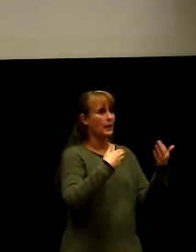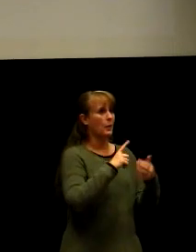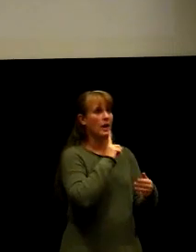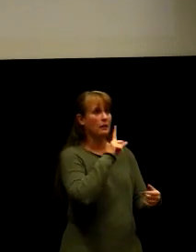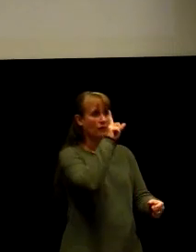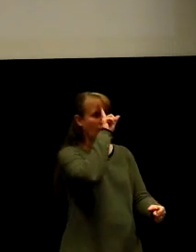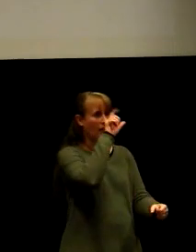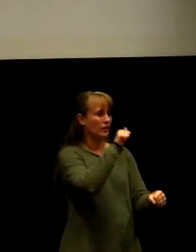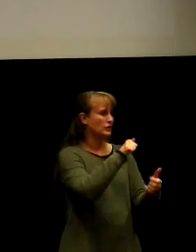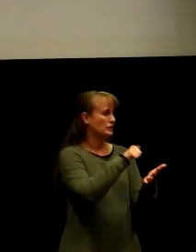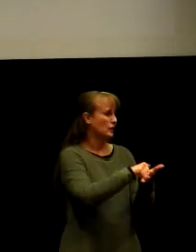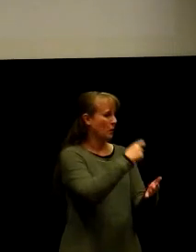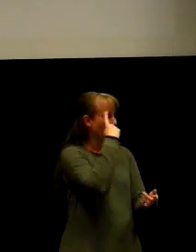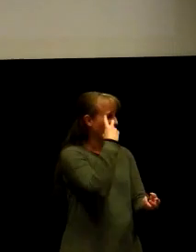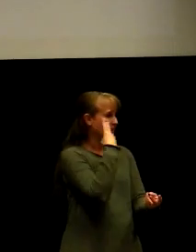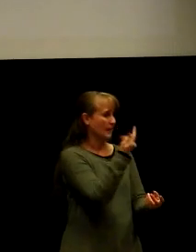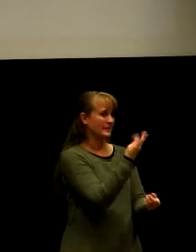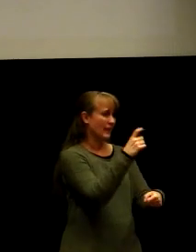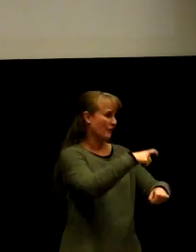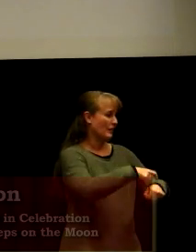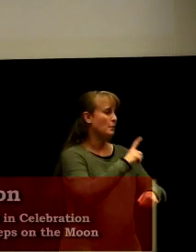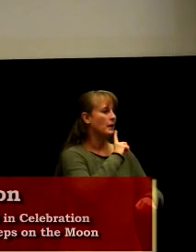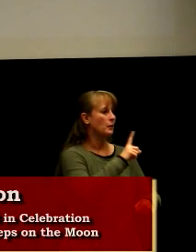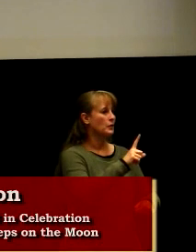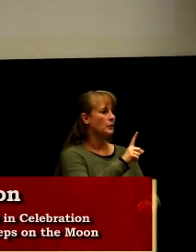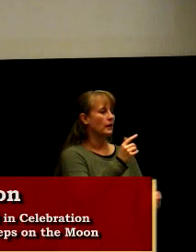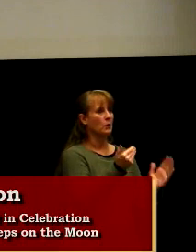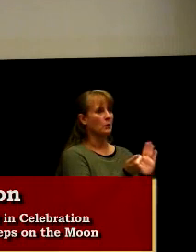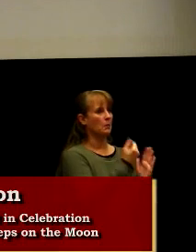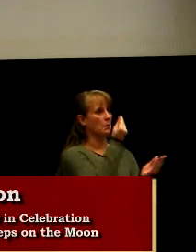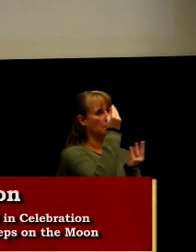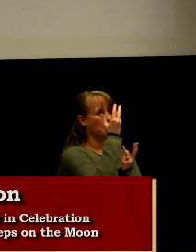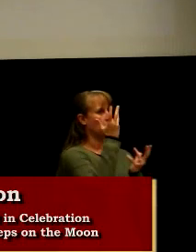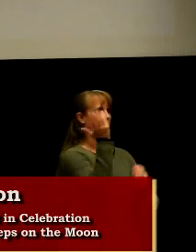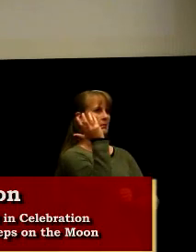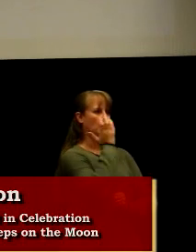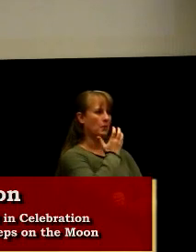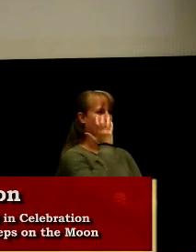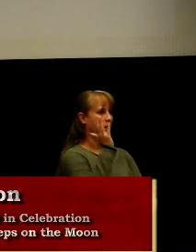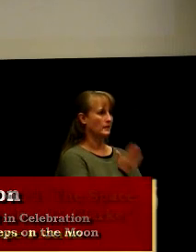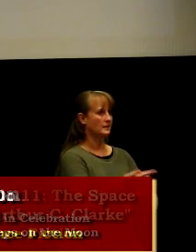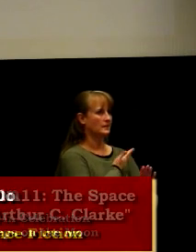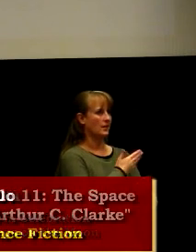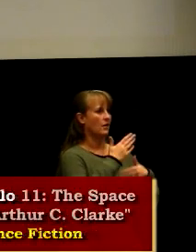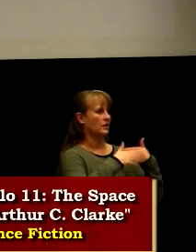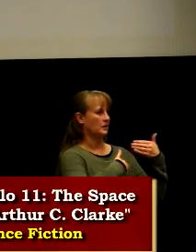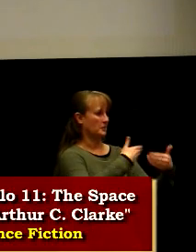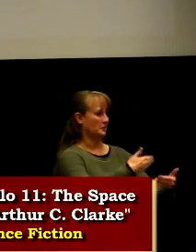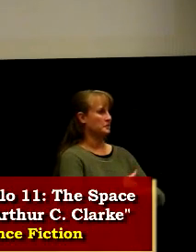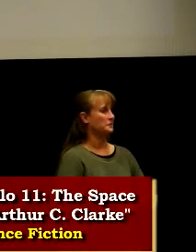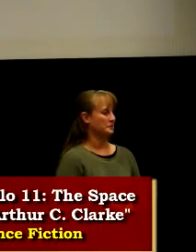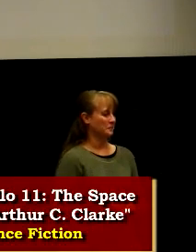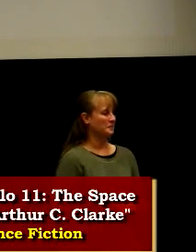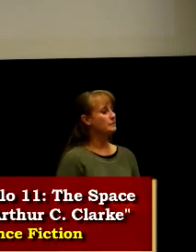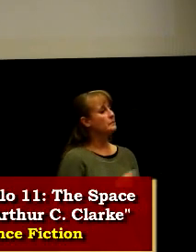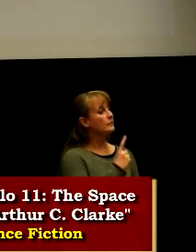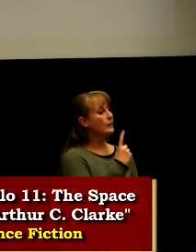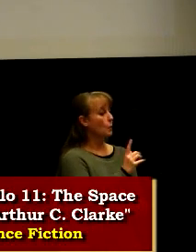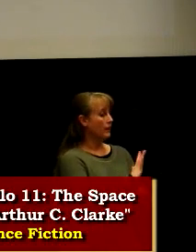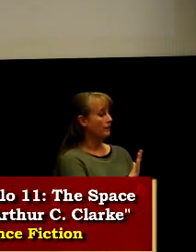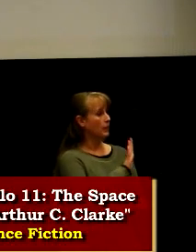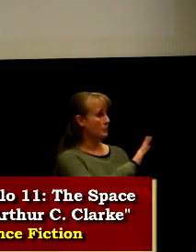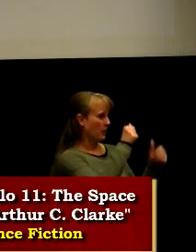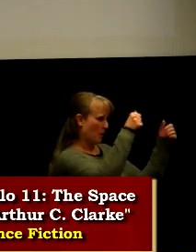went to see it several times, and it was really a revelation to me. It got the song flowing." One of the